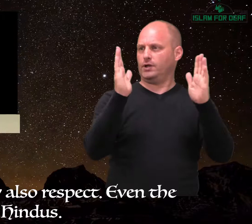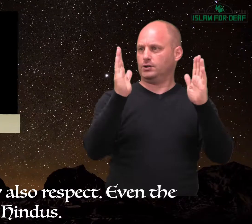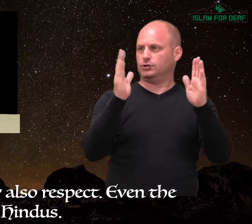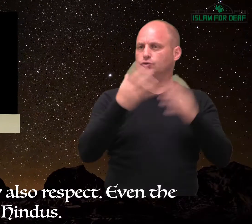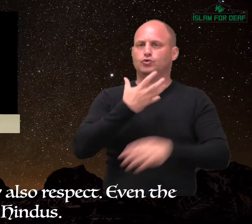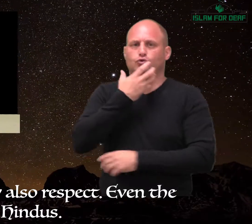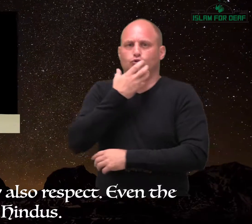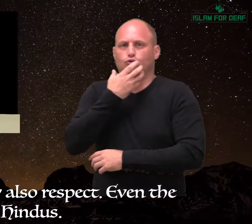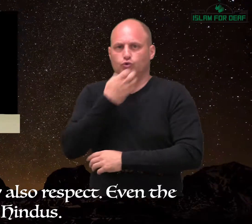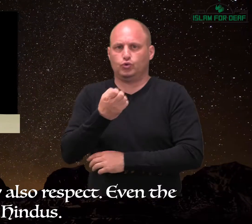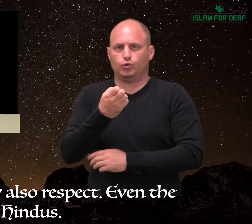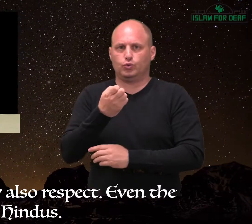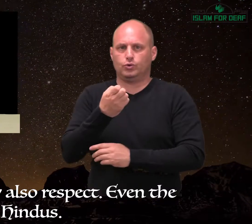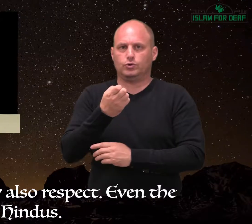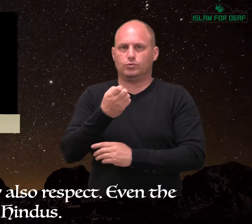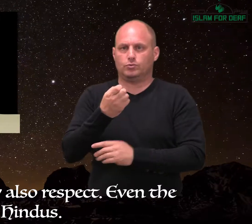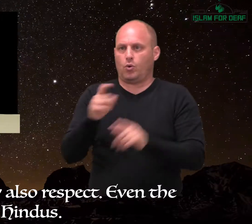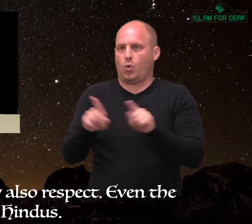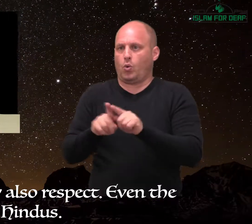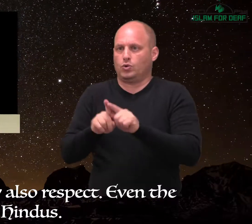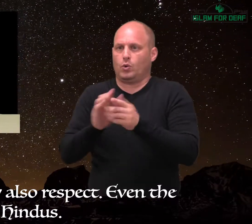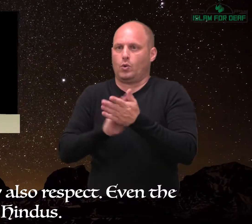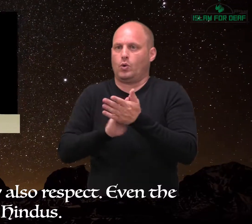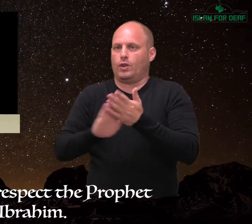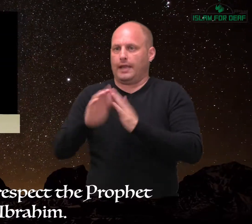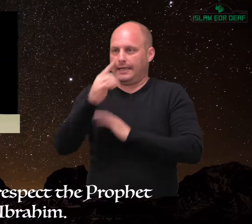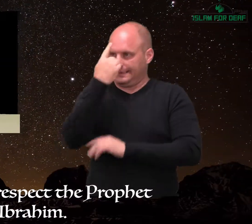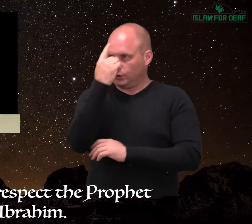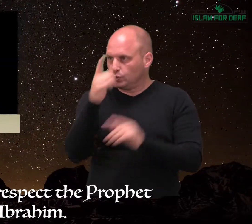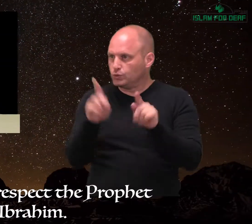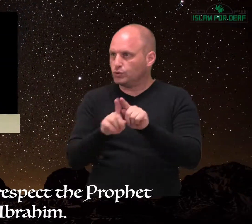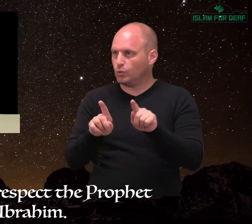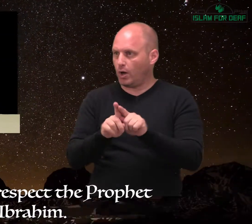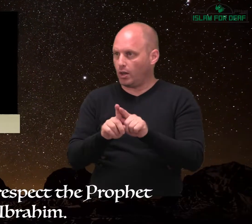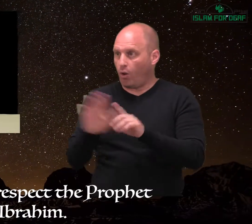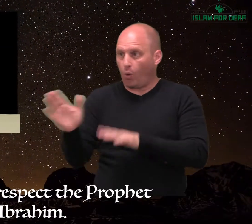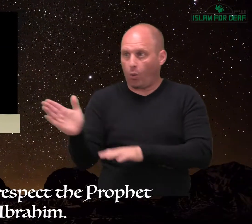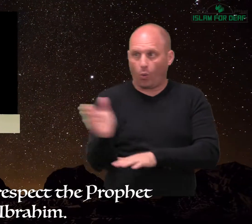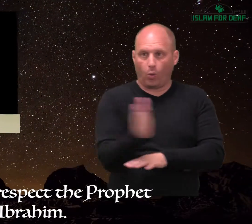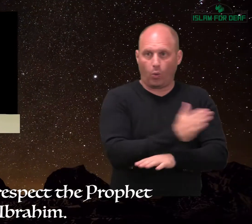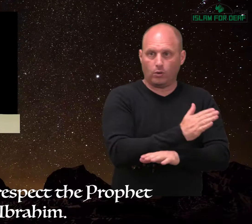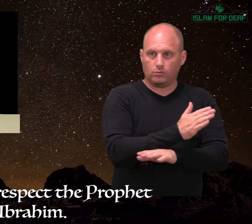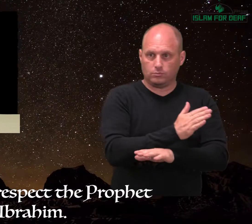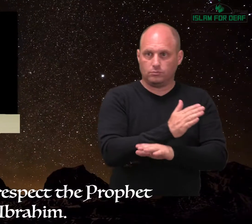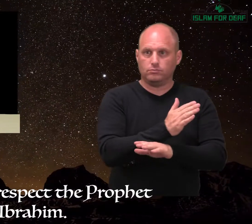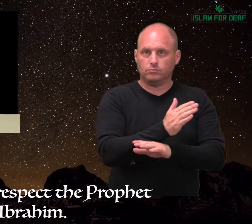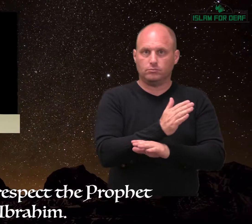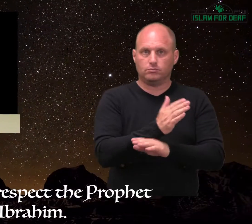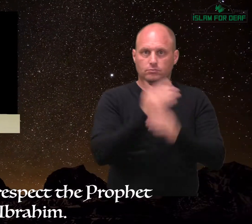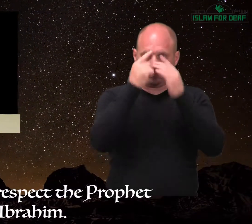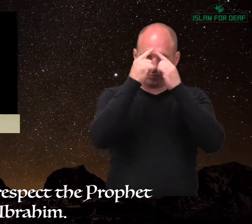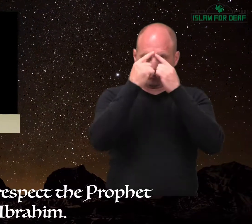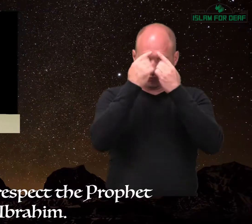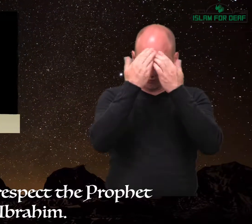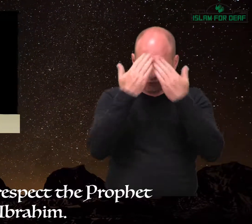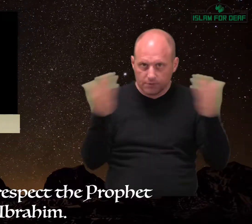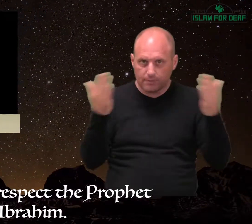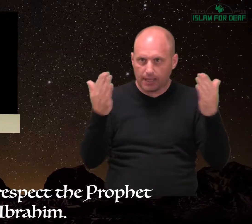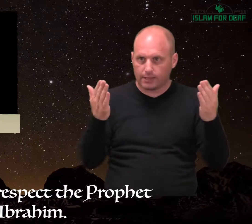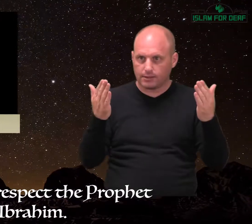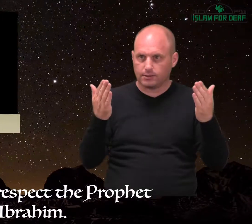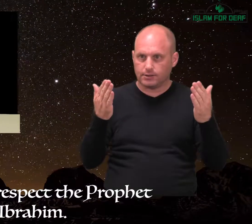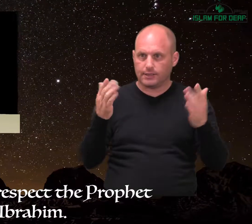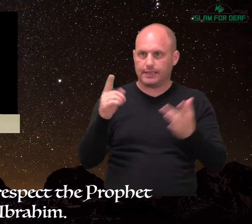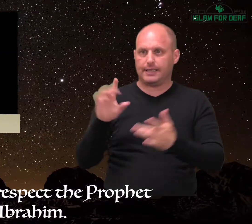they also respect even the Hindus, they also respect the Prophet Ibrahim.